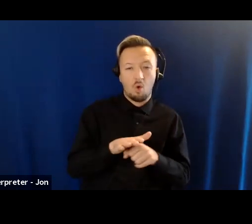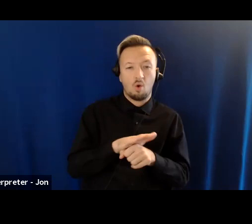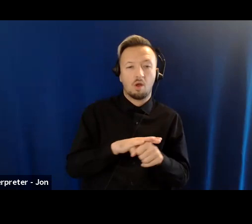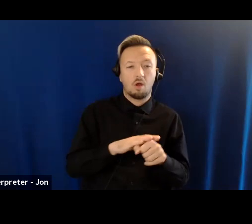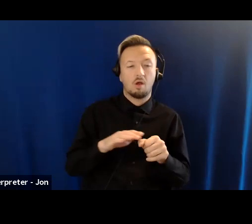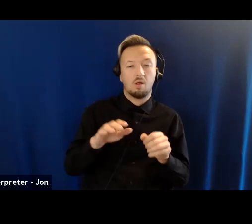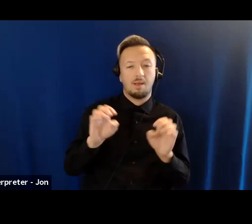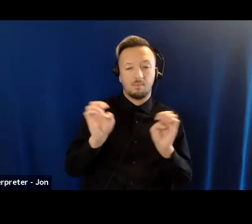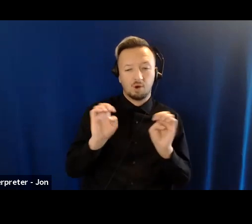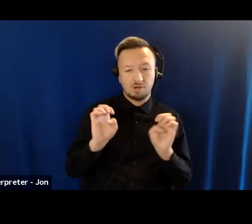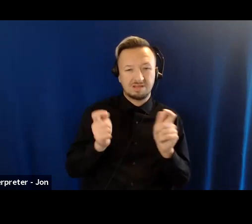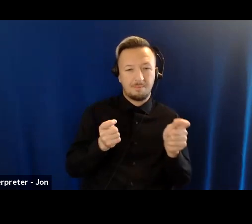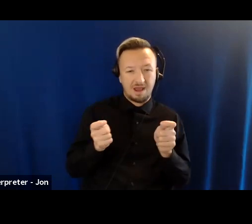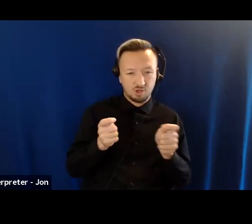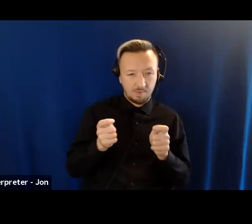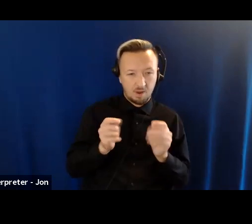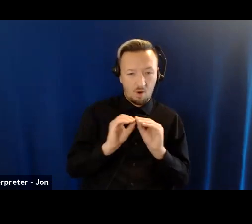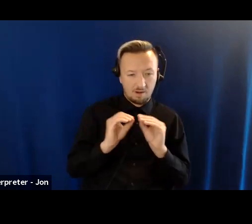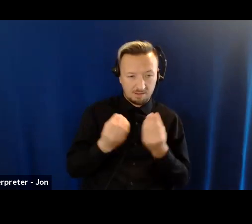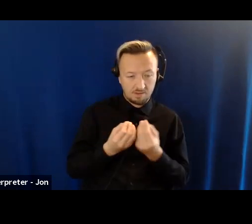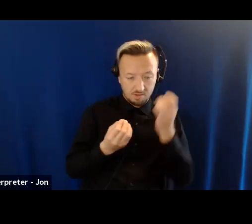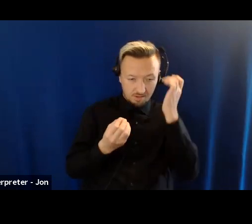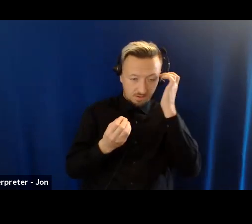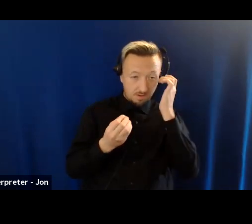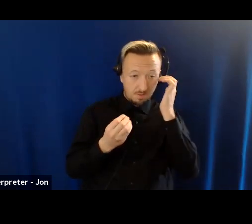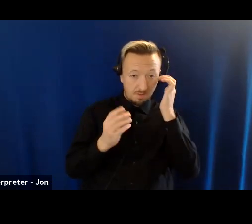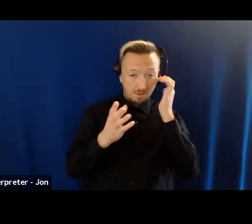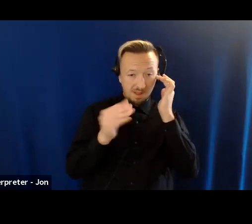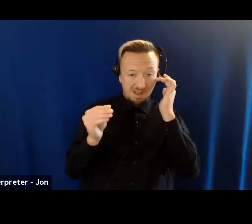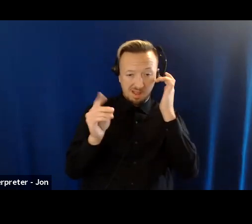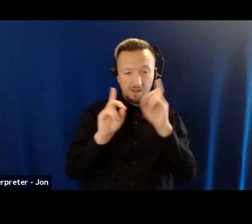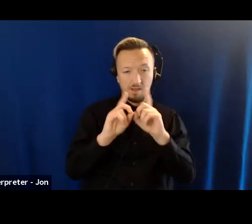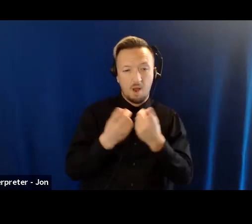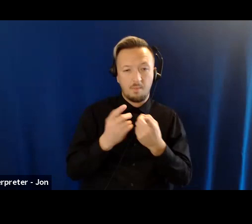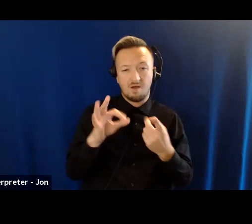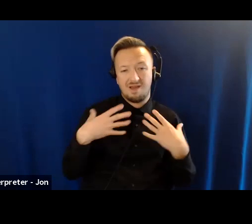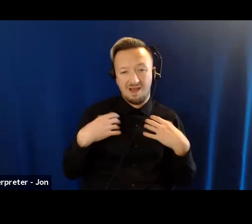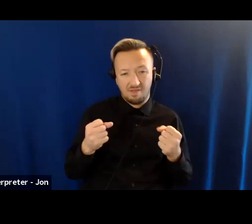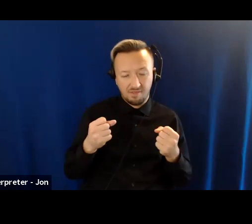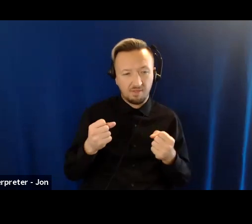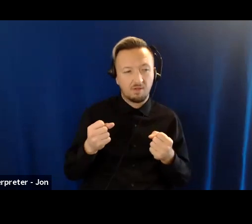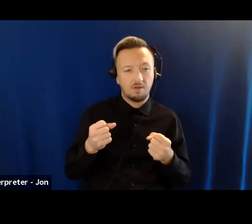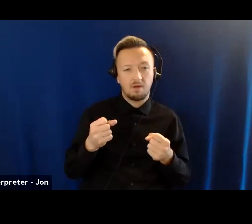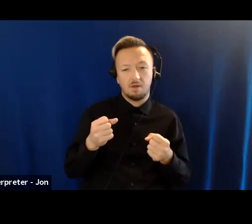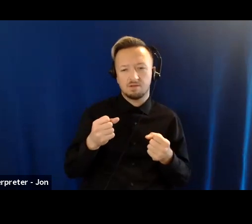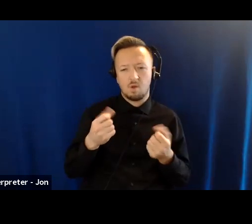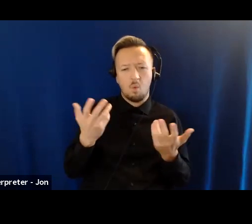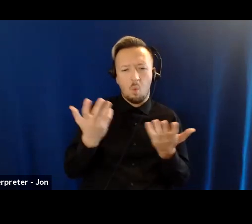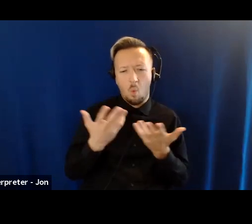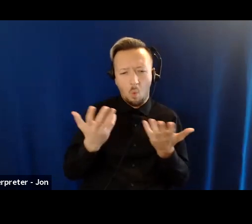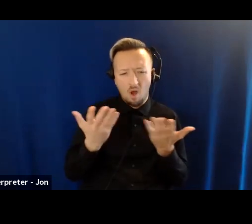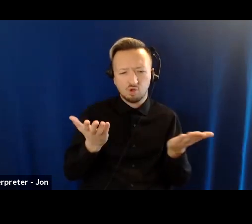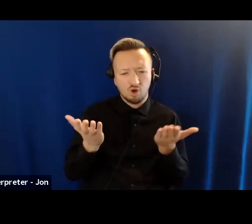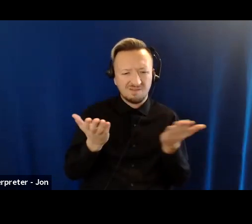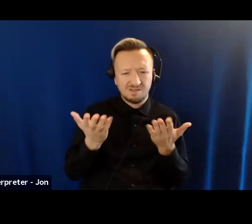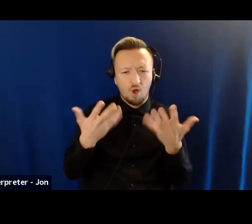management organizations, and the Department of Health on what services are already available for